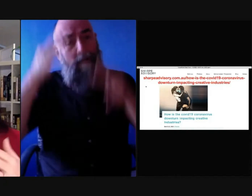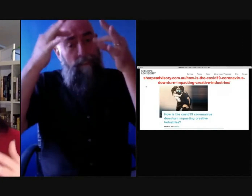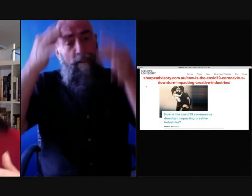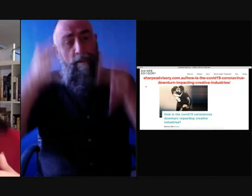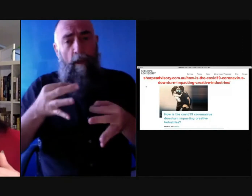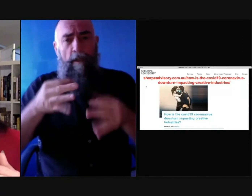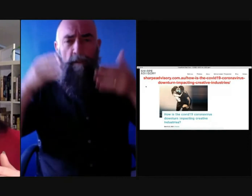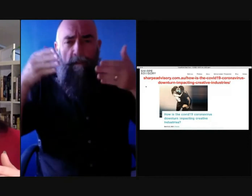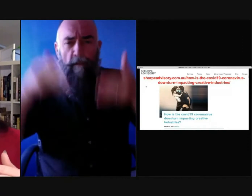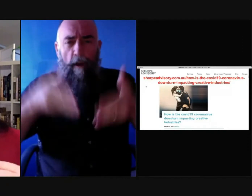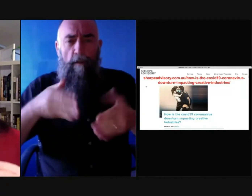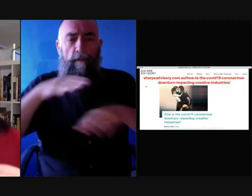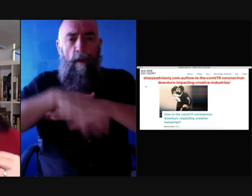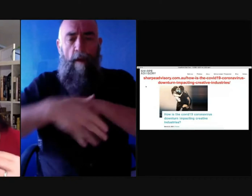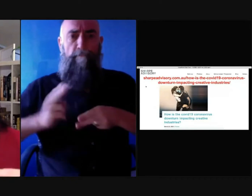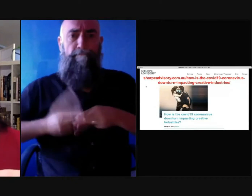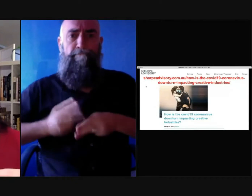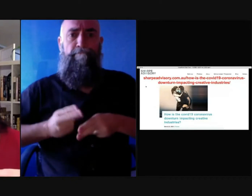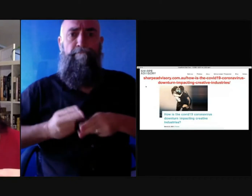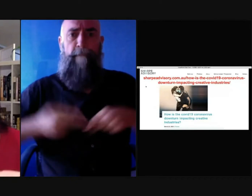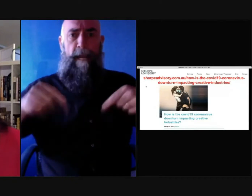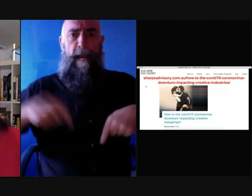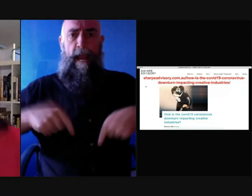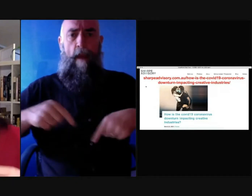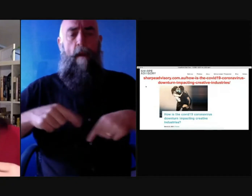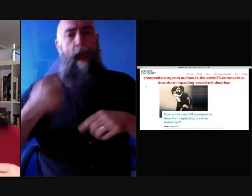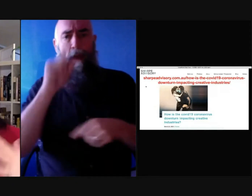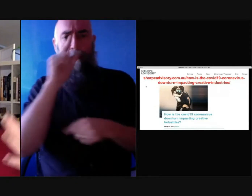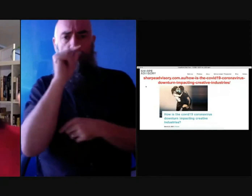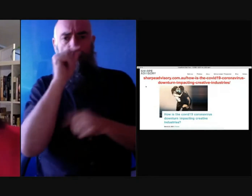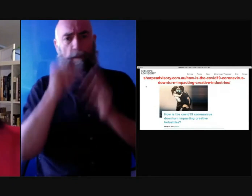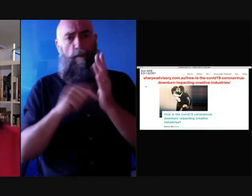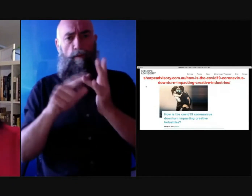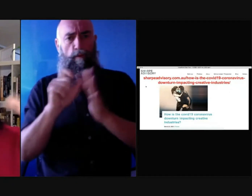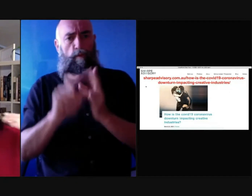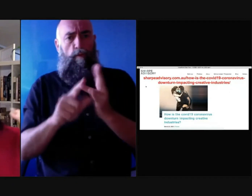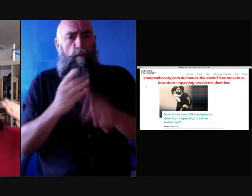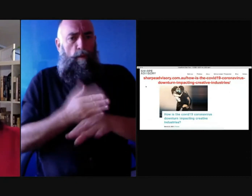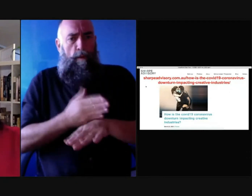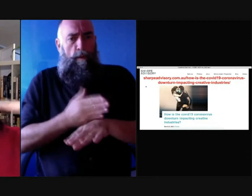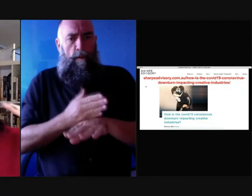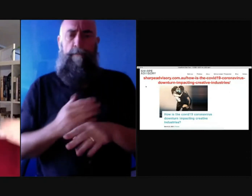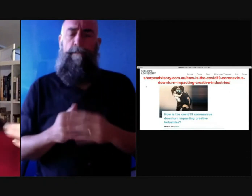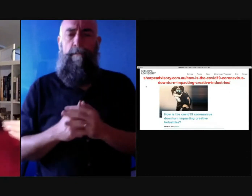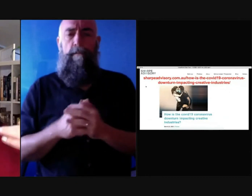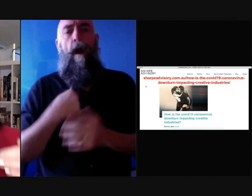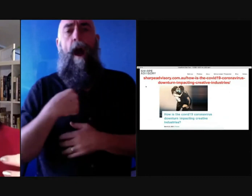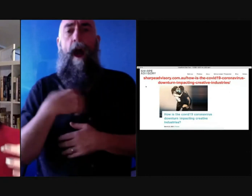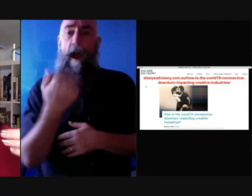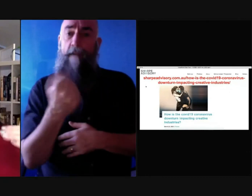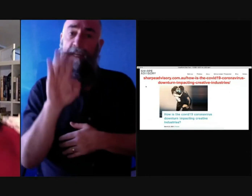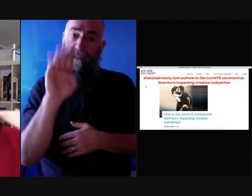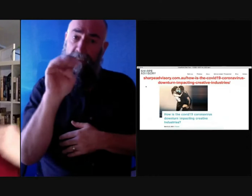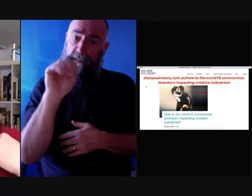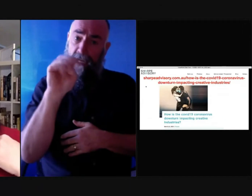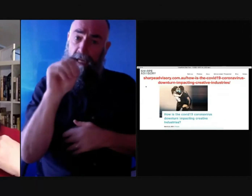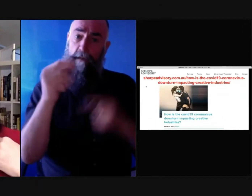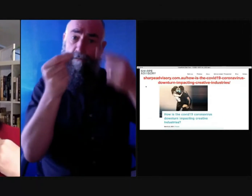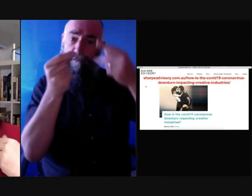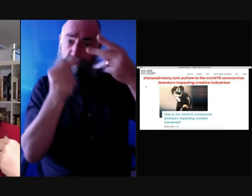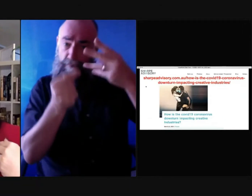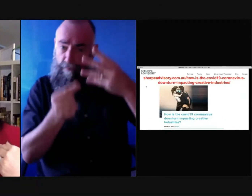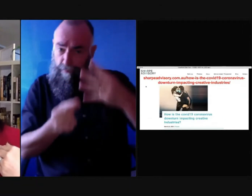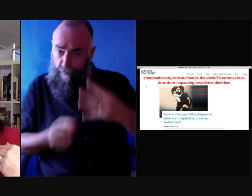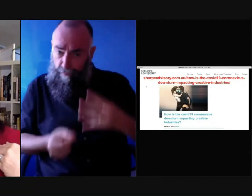on urgency and capacity. So the 10 points that I'm going to go through are